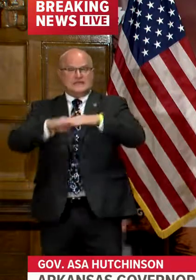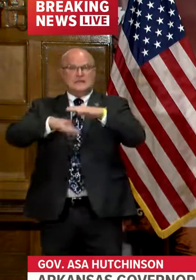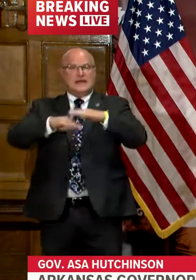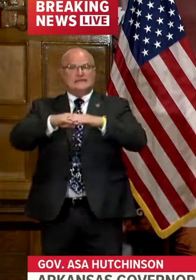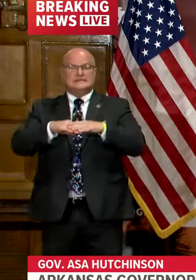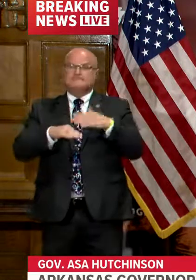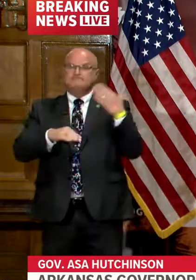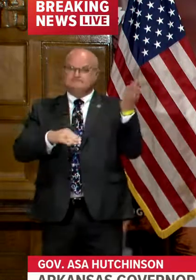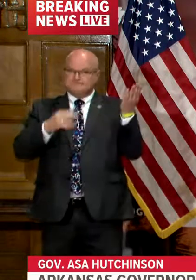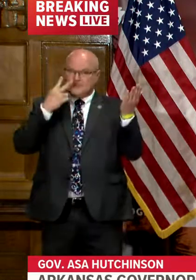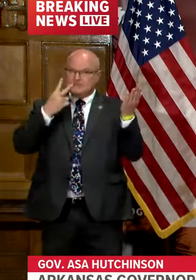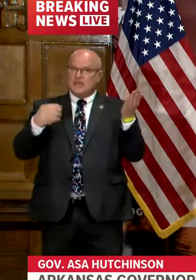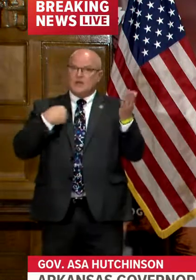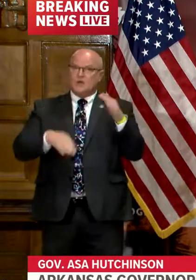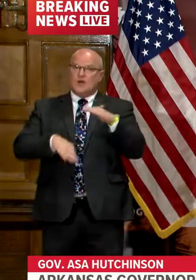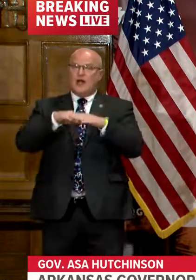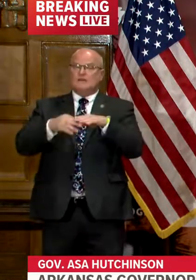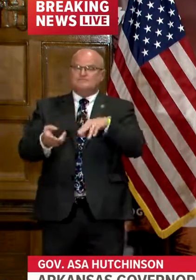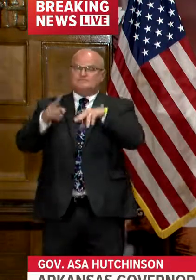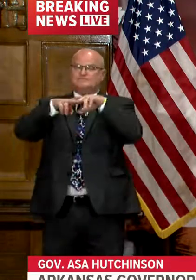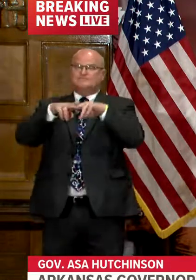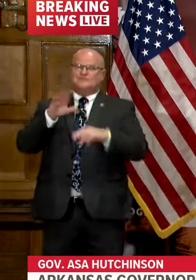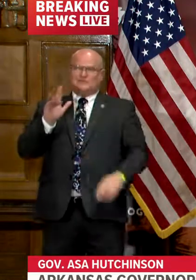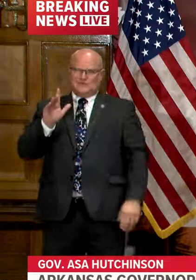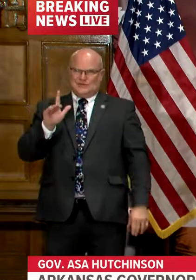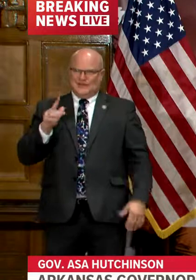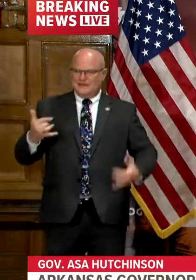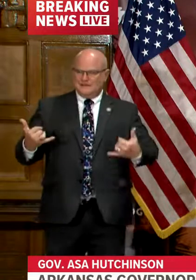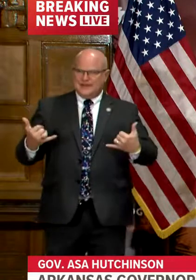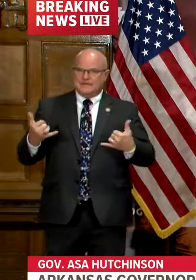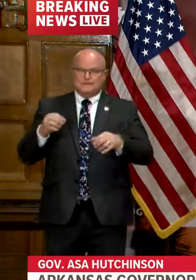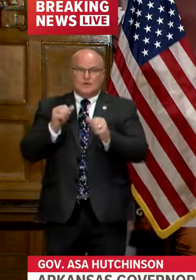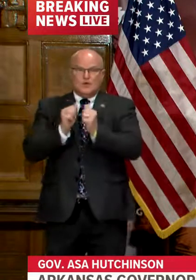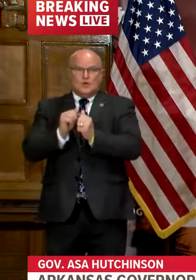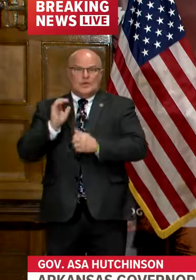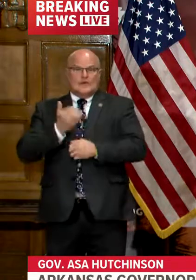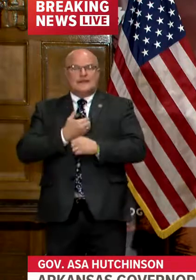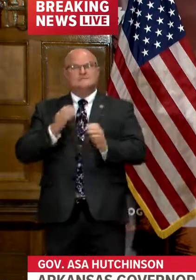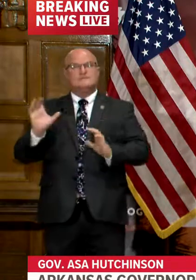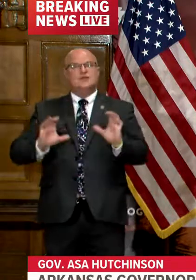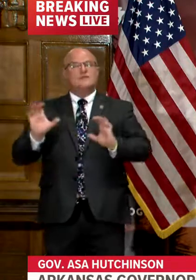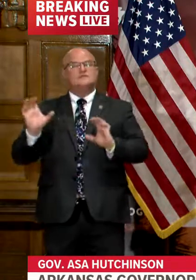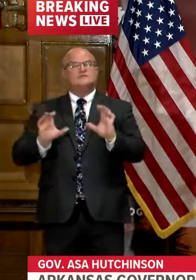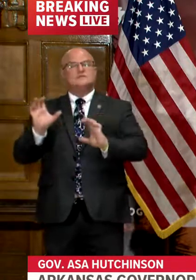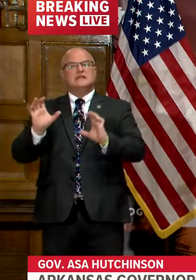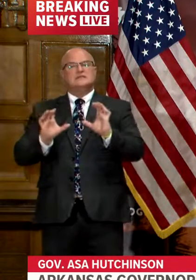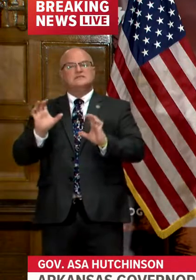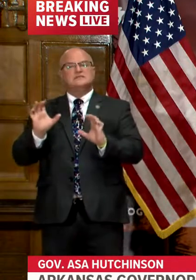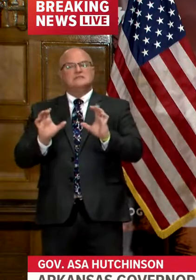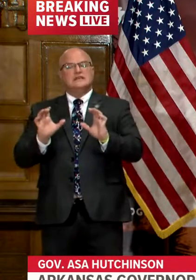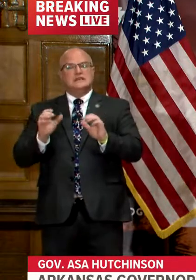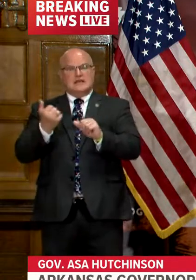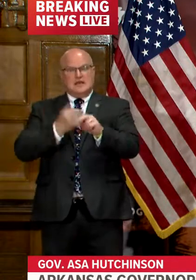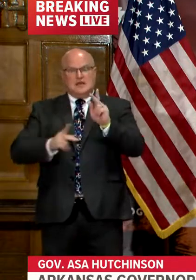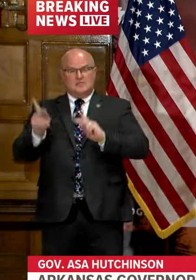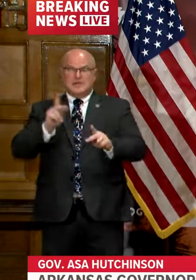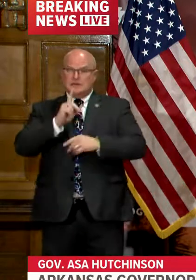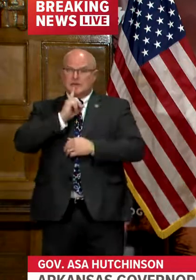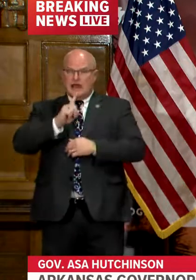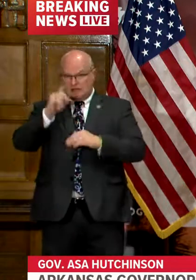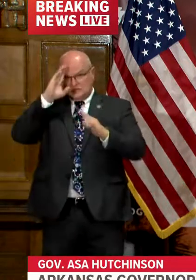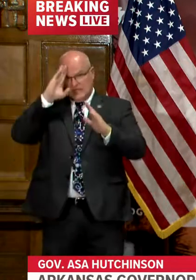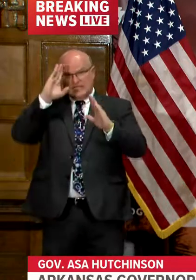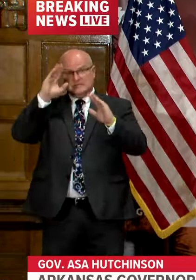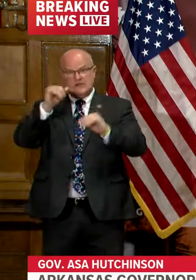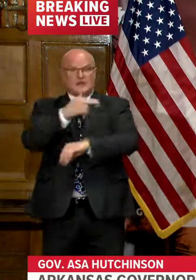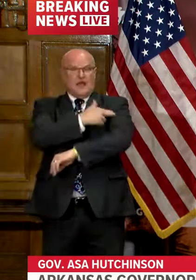you can see, we're up 25. Now, in our conversations, everybody actually